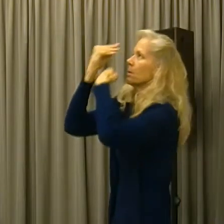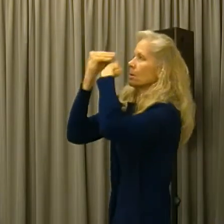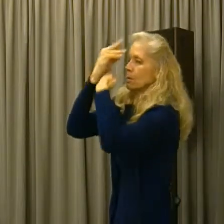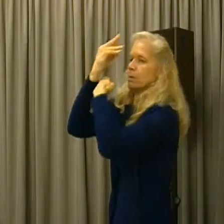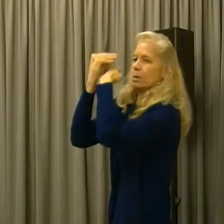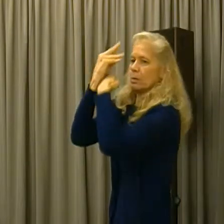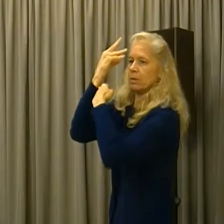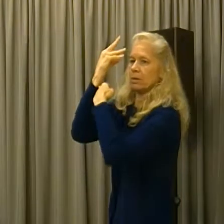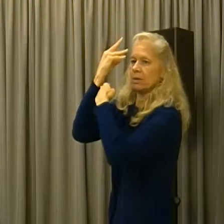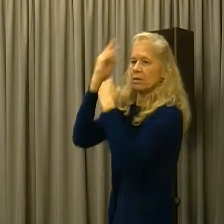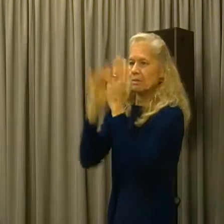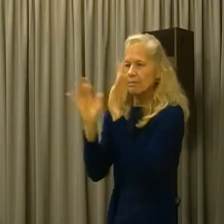One thing we'll often hear,